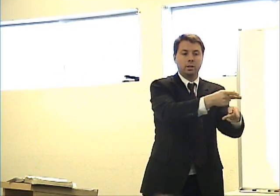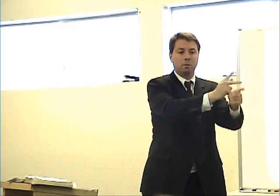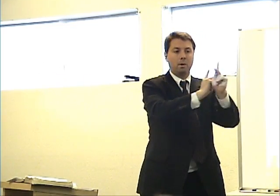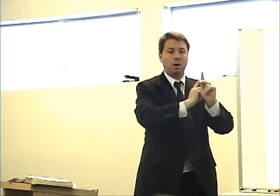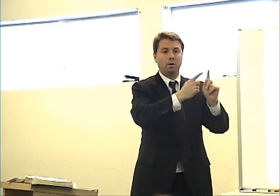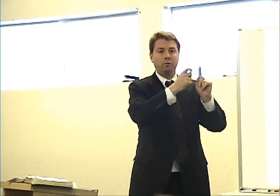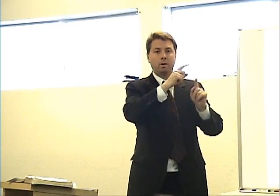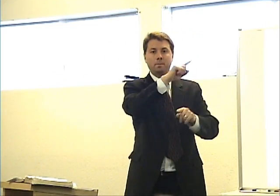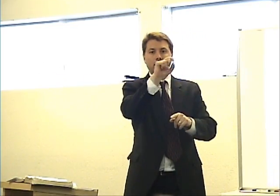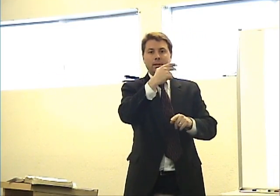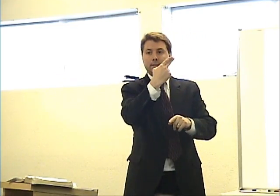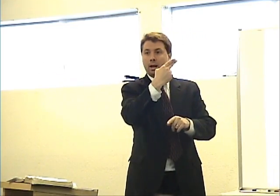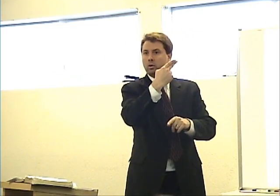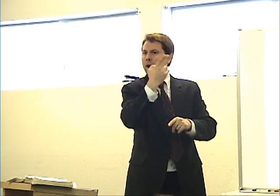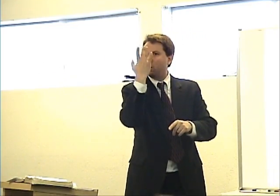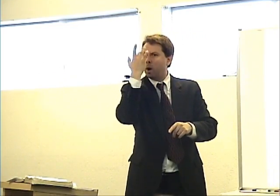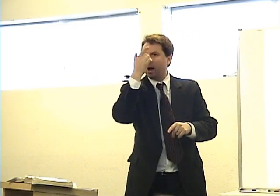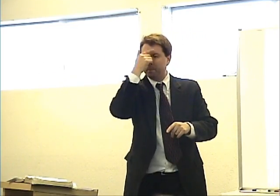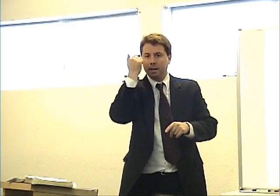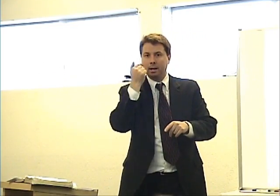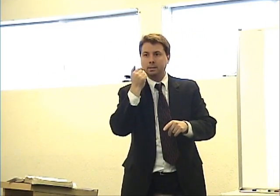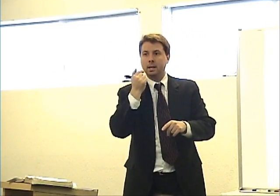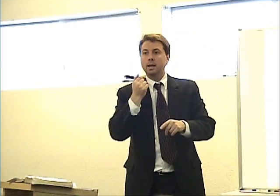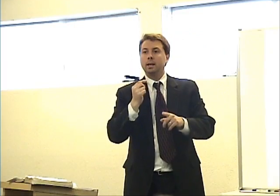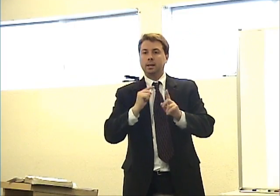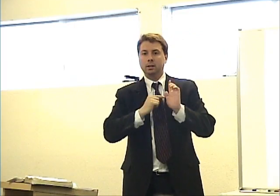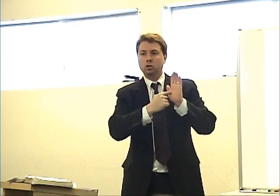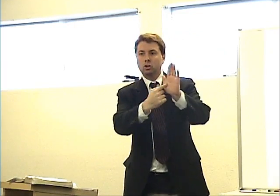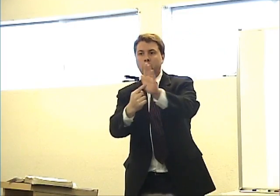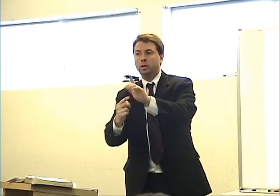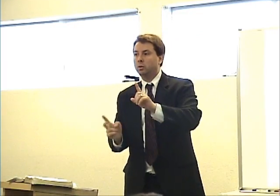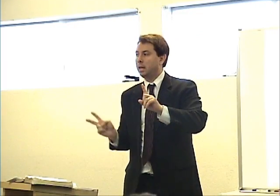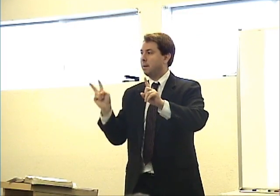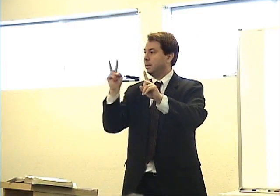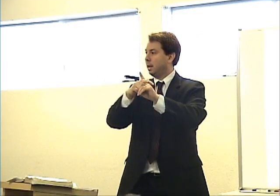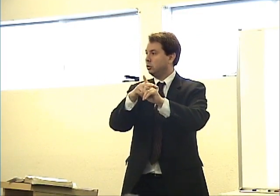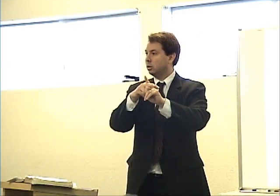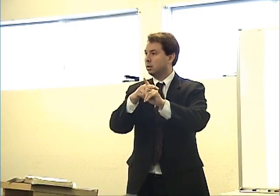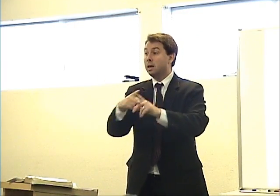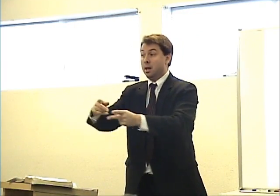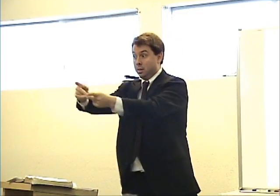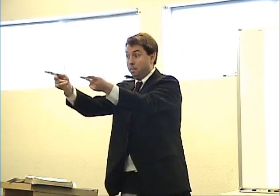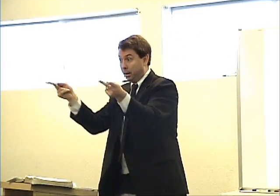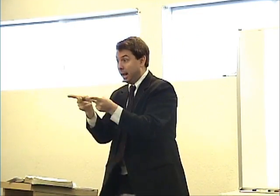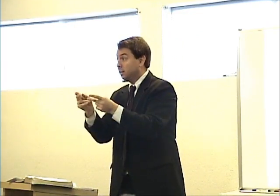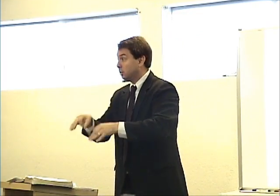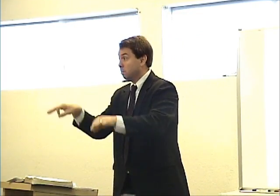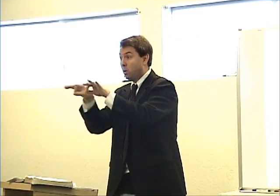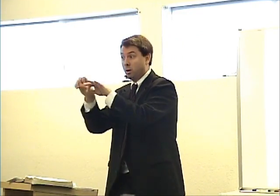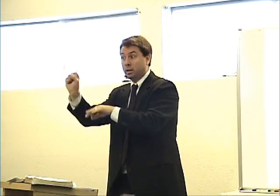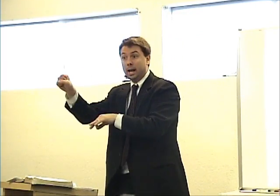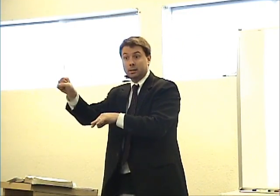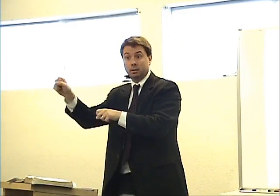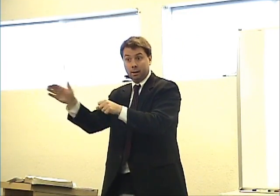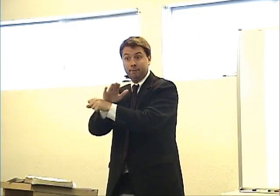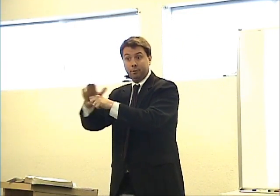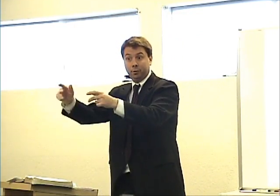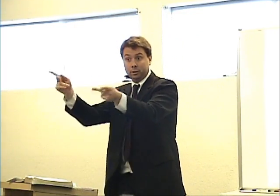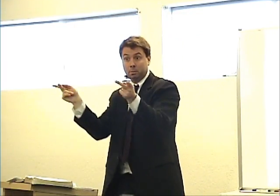that are borrowed from Zechariah. Why? Because he is showing you the application. The place is important, yes, it fulfills the